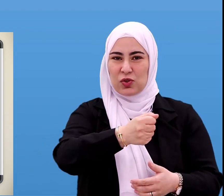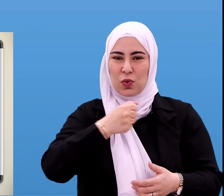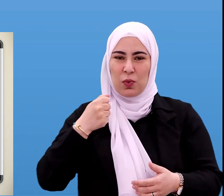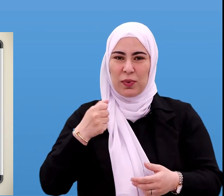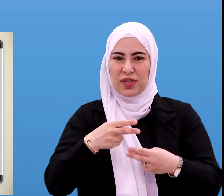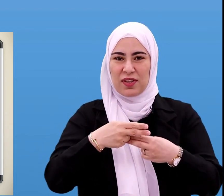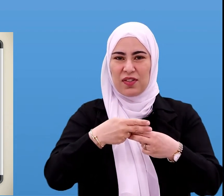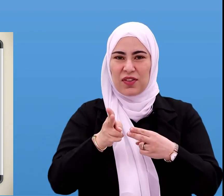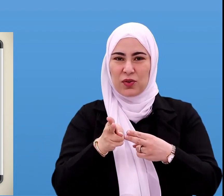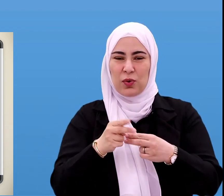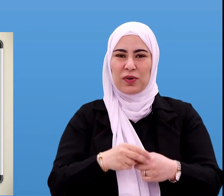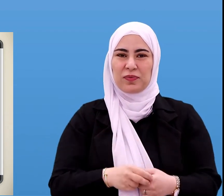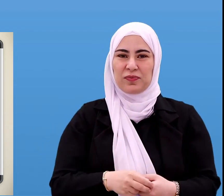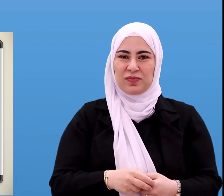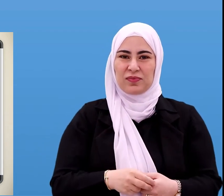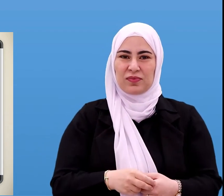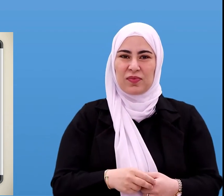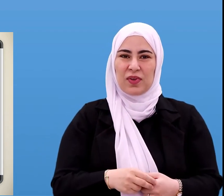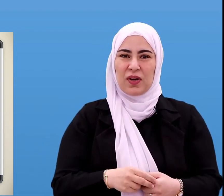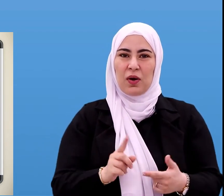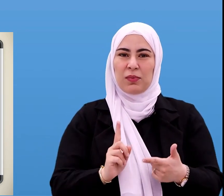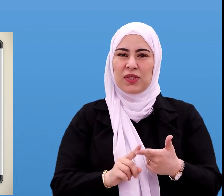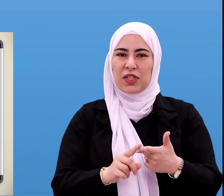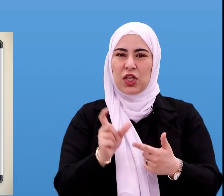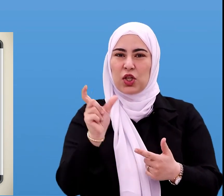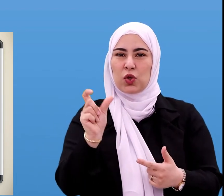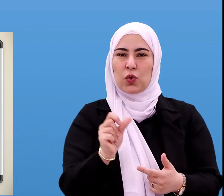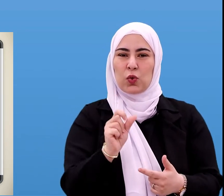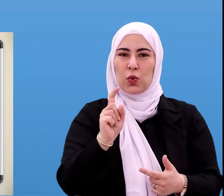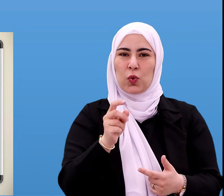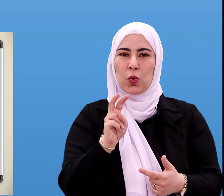beautiful dress from the store the other day.